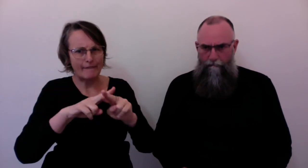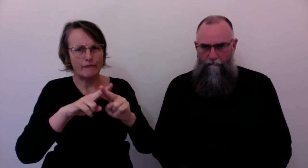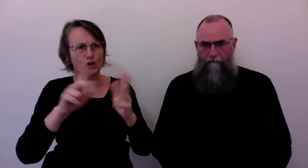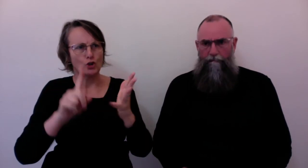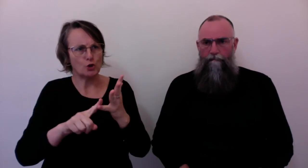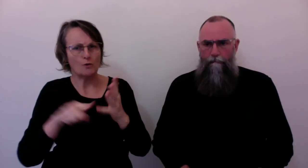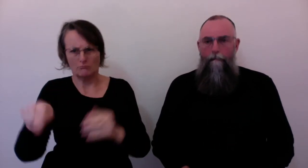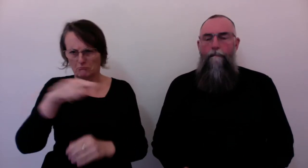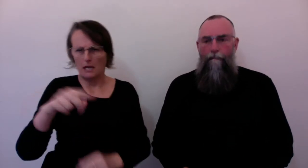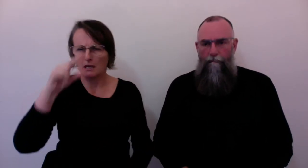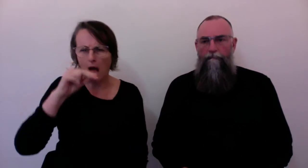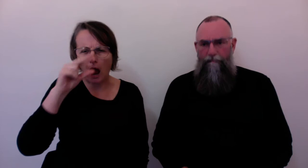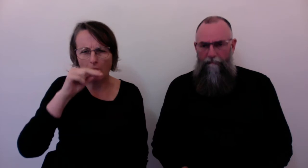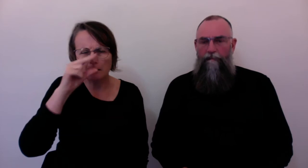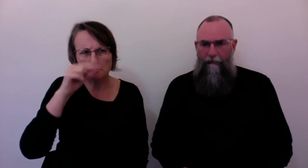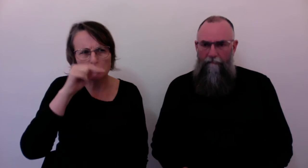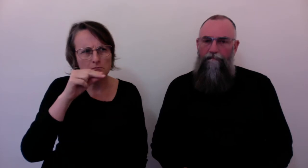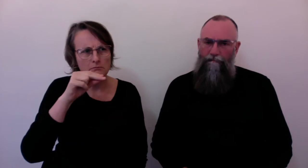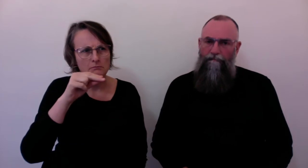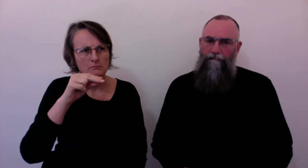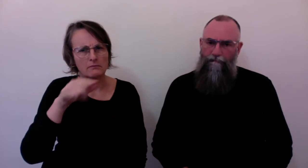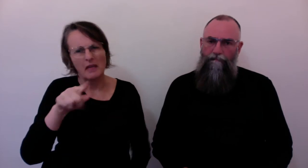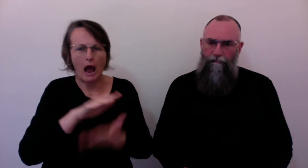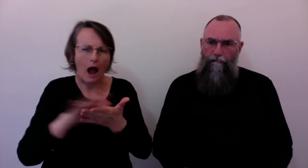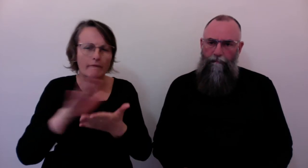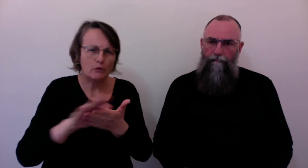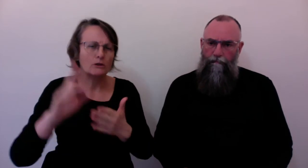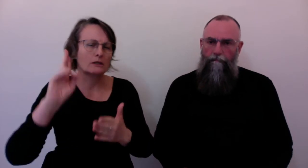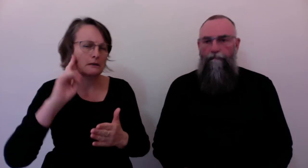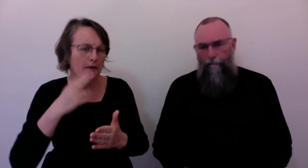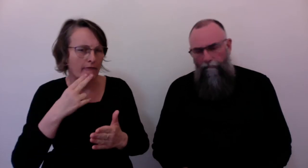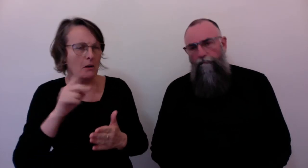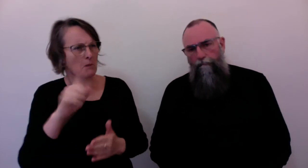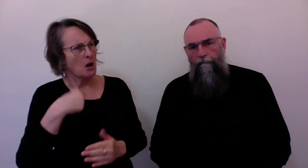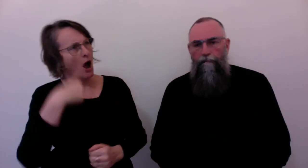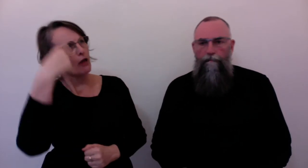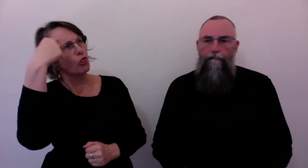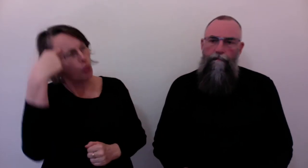image of people with hard of hearing or deafness. But I would have thought that